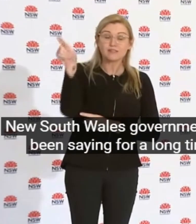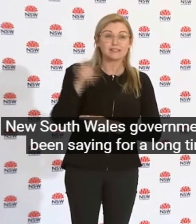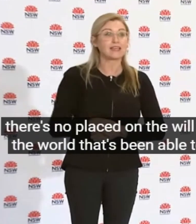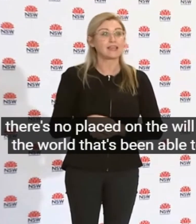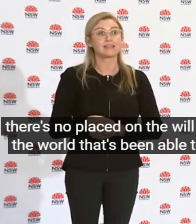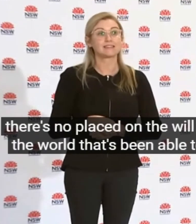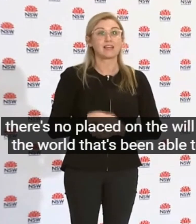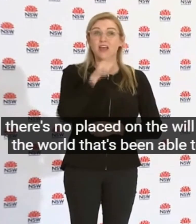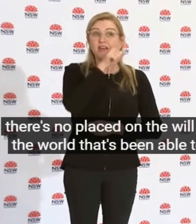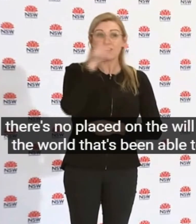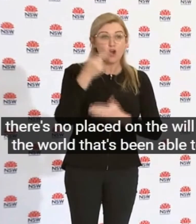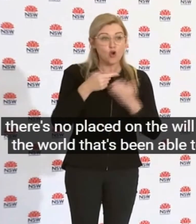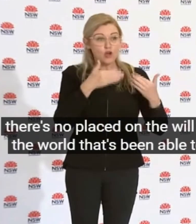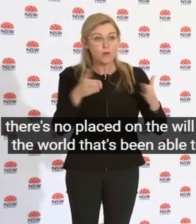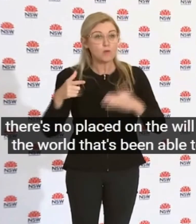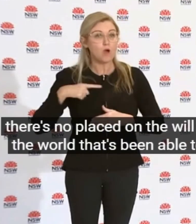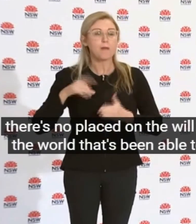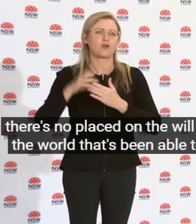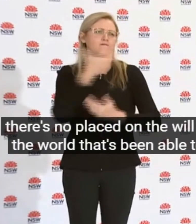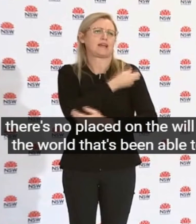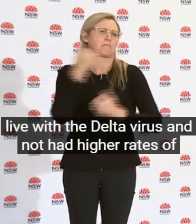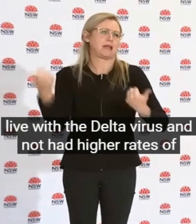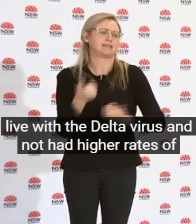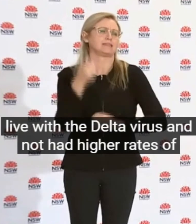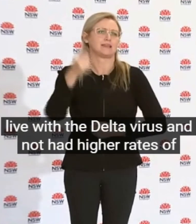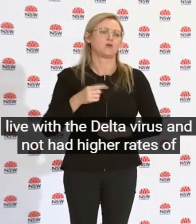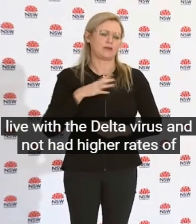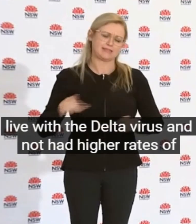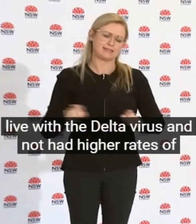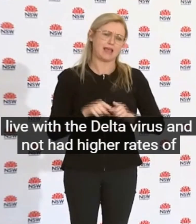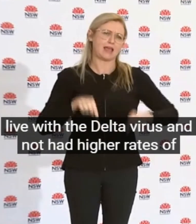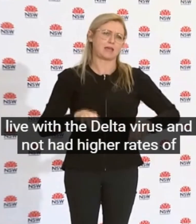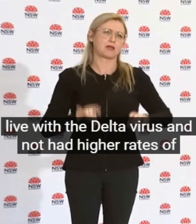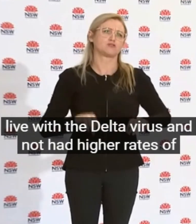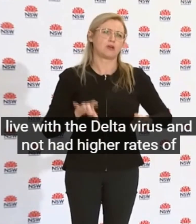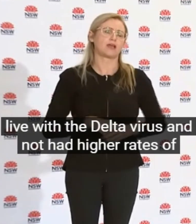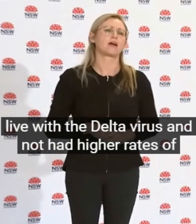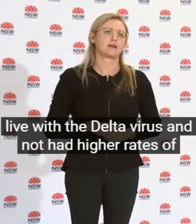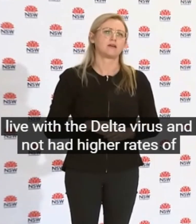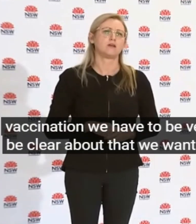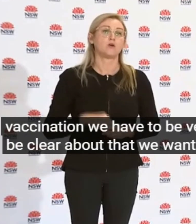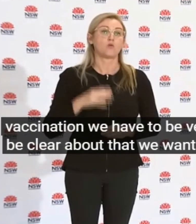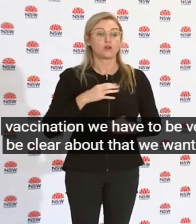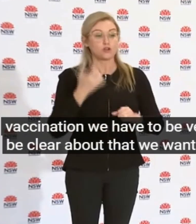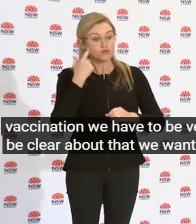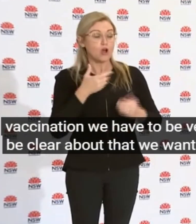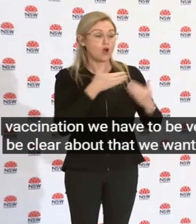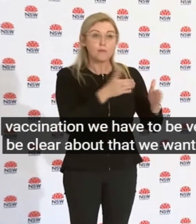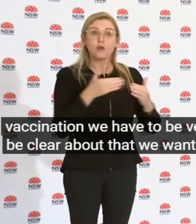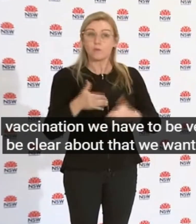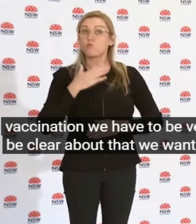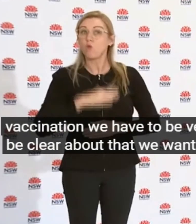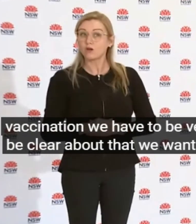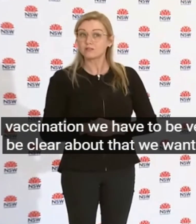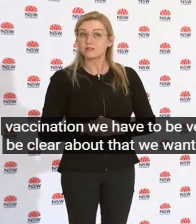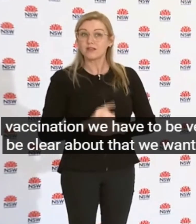had higher rates of vaccination. We have to be very clear about that. We want to ease restrictions as much as possible, but the extra weapon we have in being